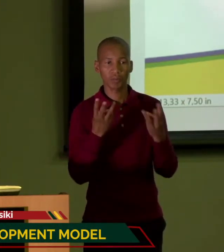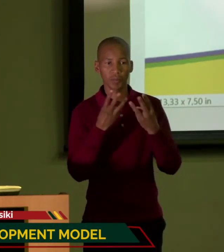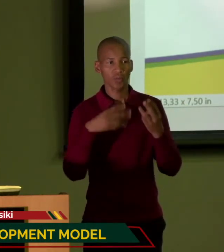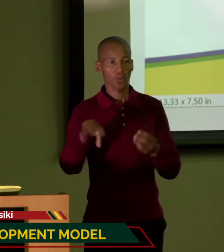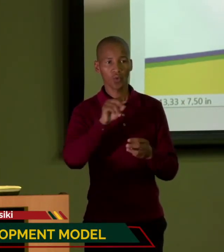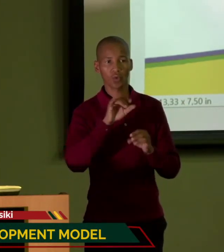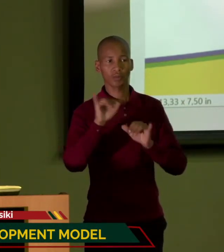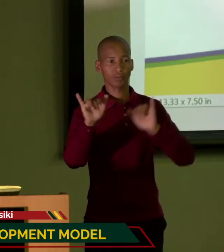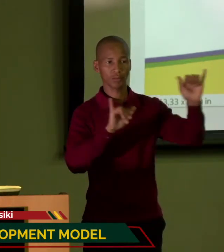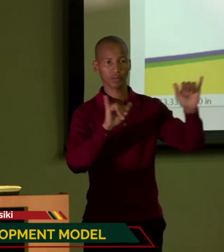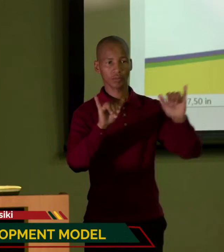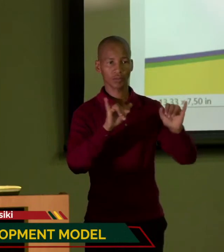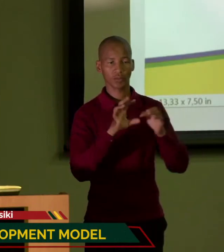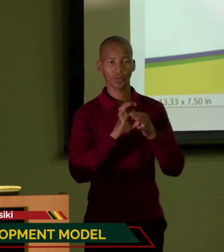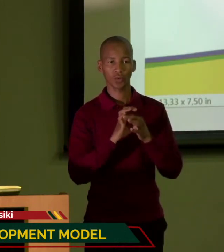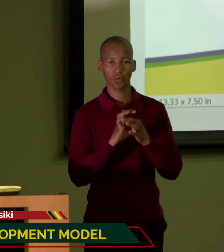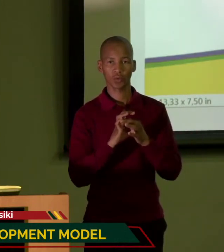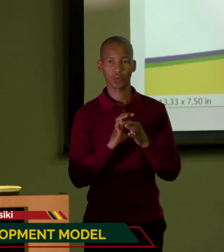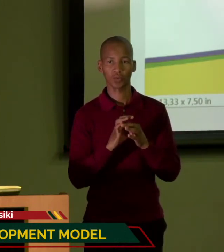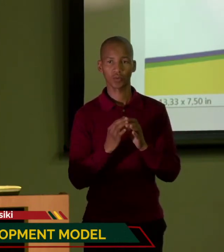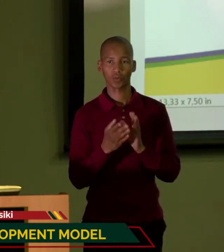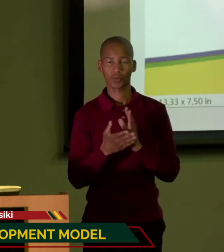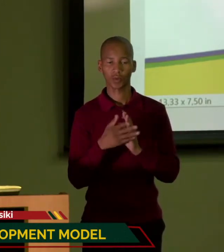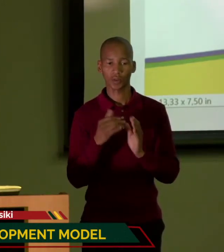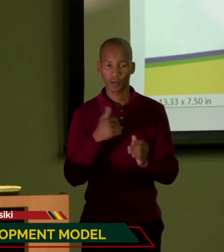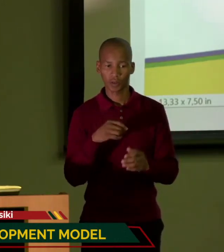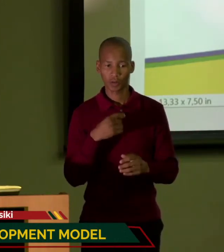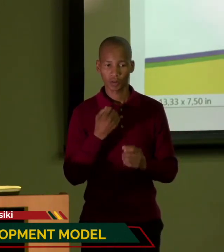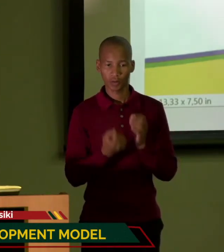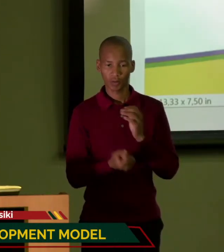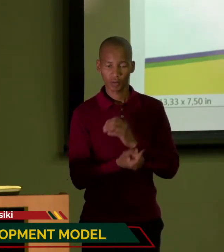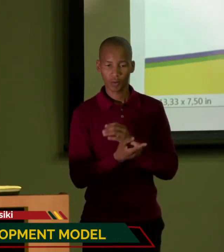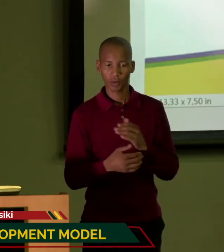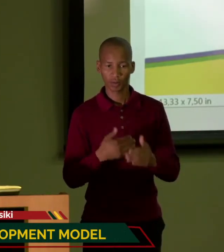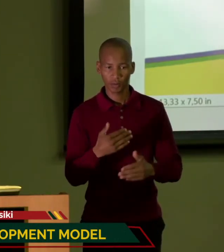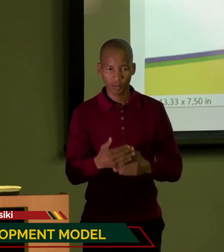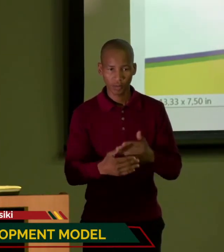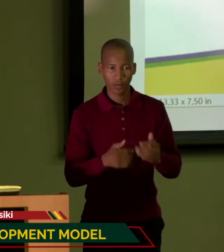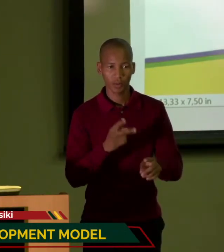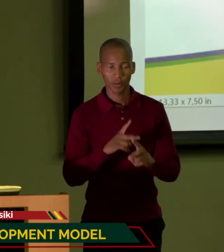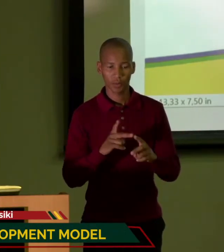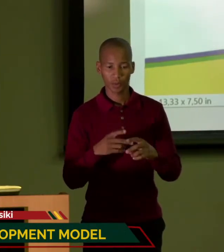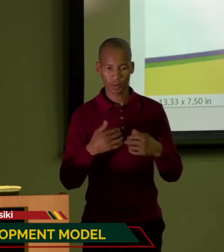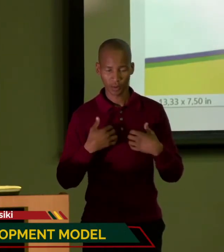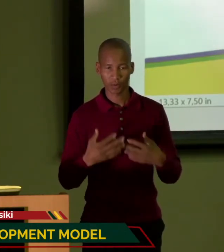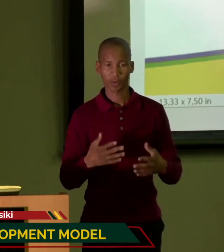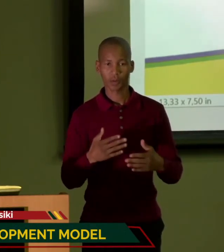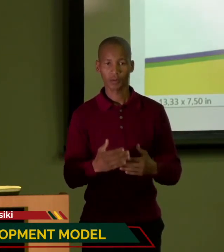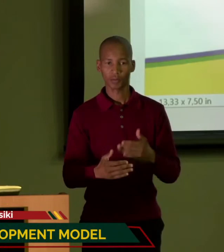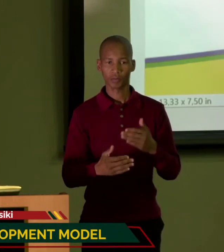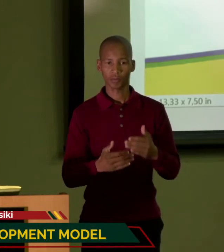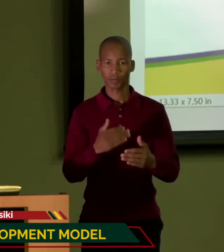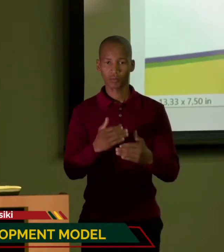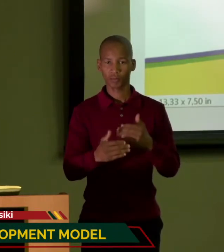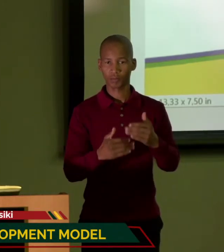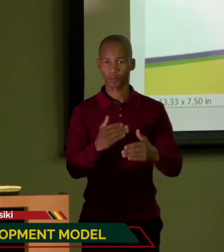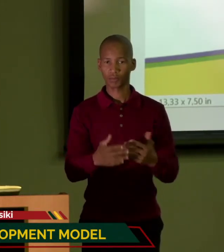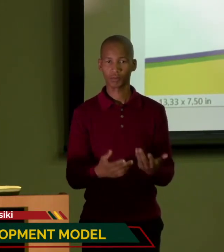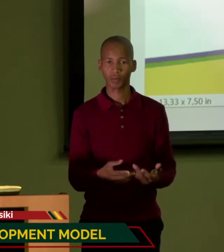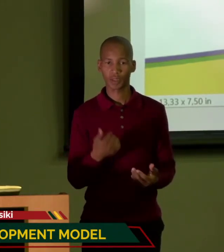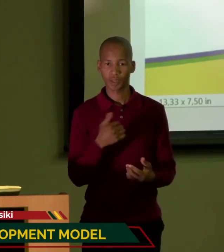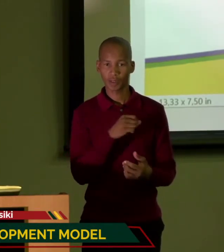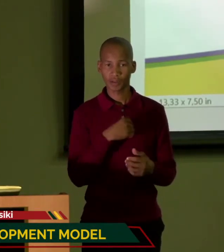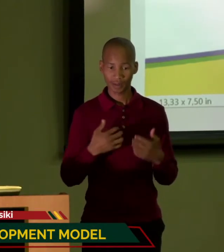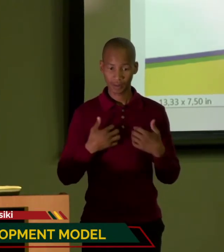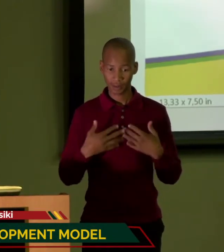stage emva kwayo kancinci kancinci saphinda sathi masithathe aposkale ukusebenza kahle